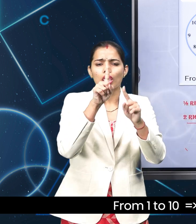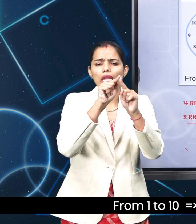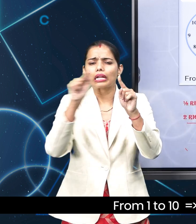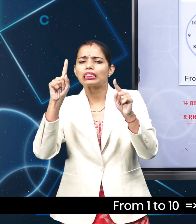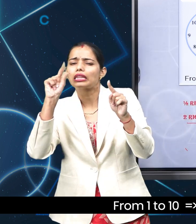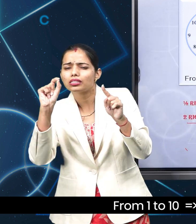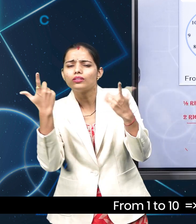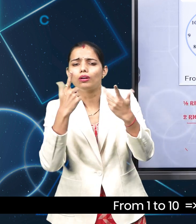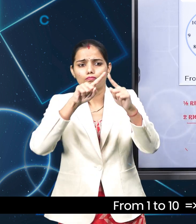From 1 to 10,